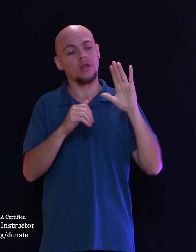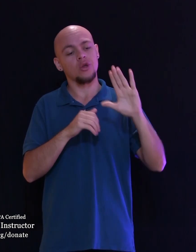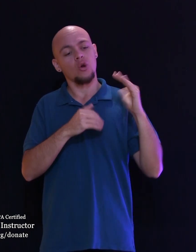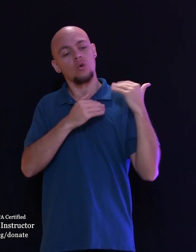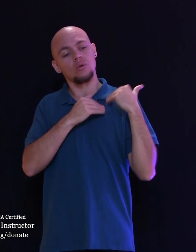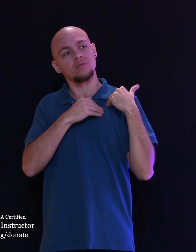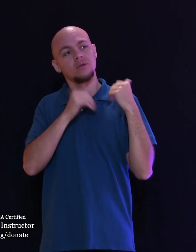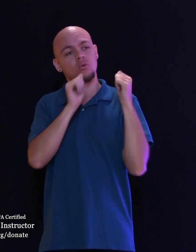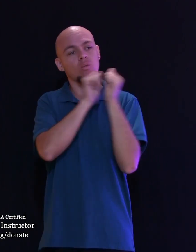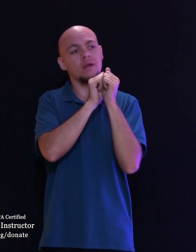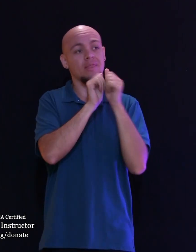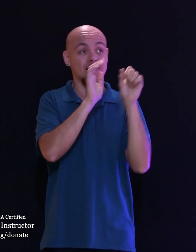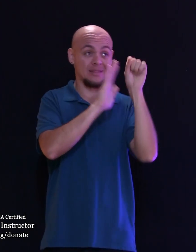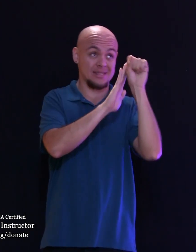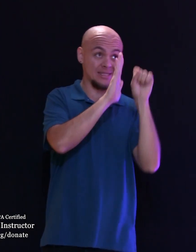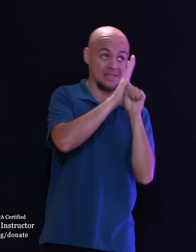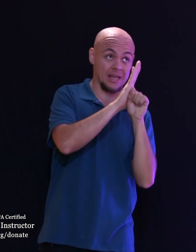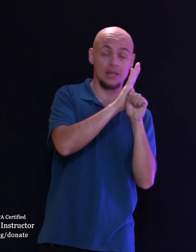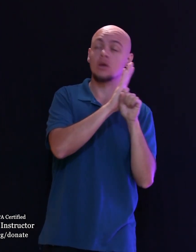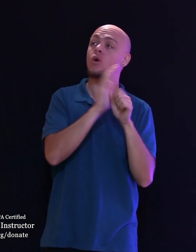state or to avoid your duty to God.